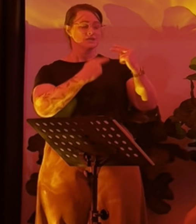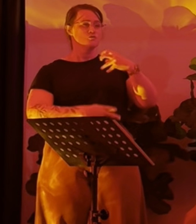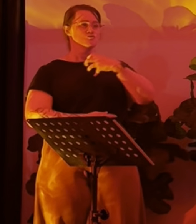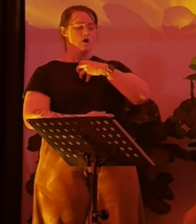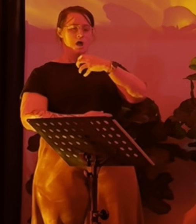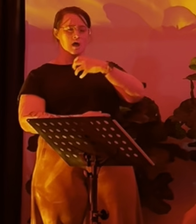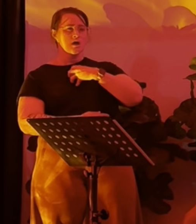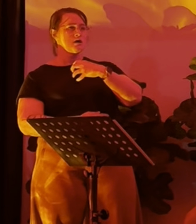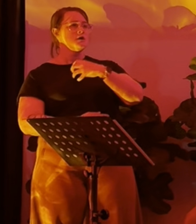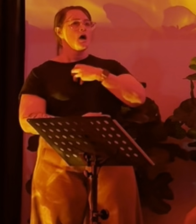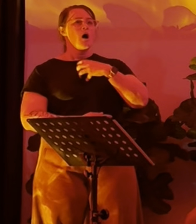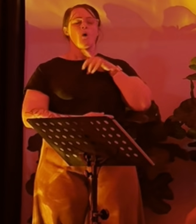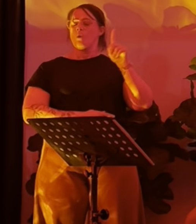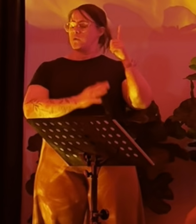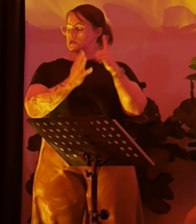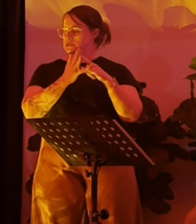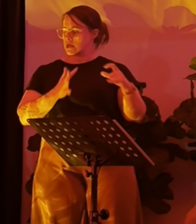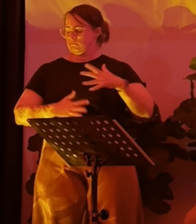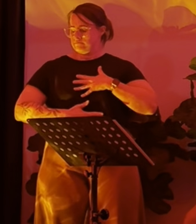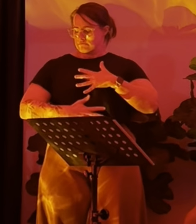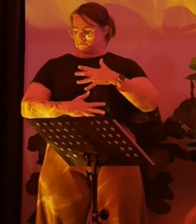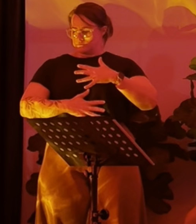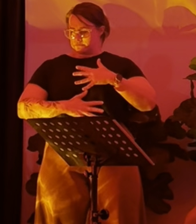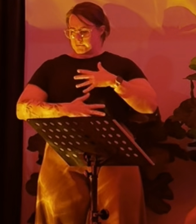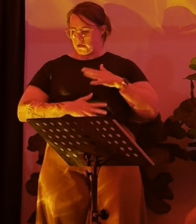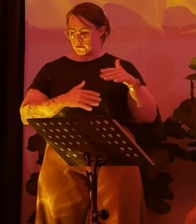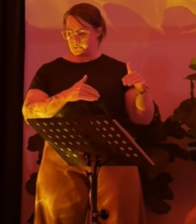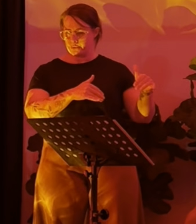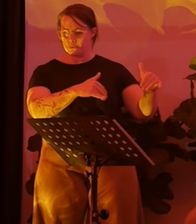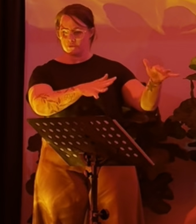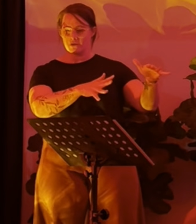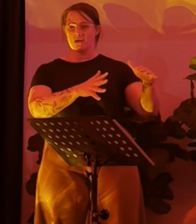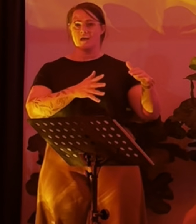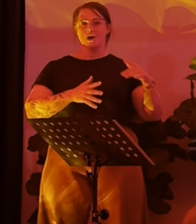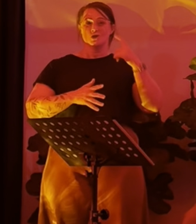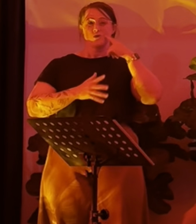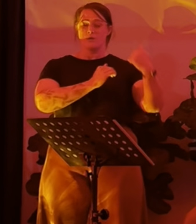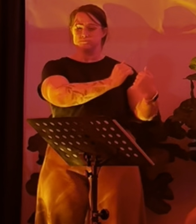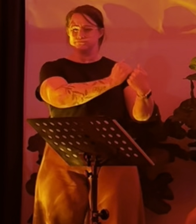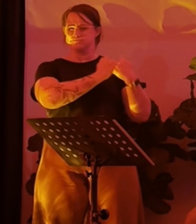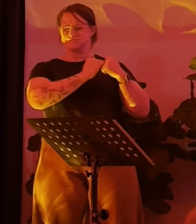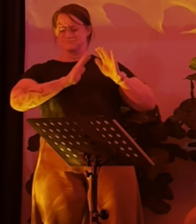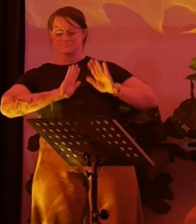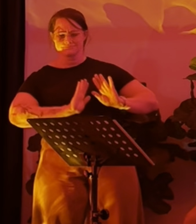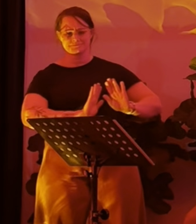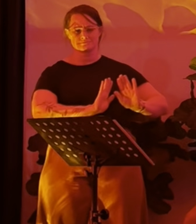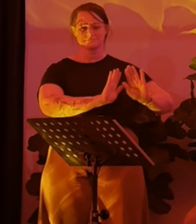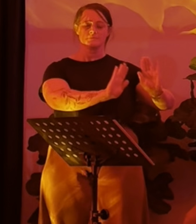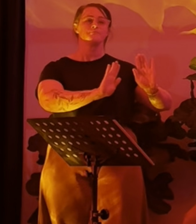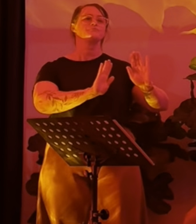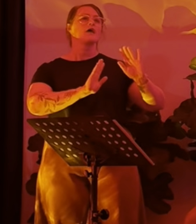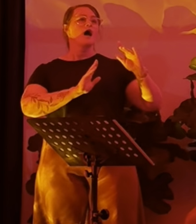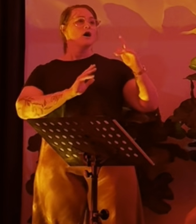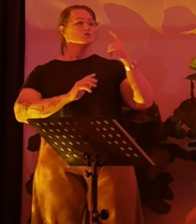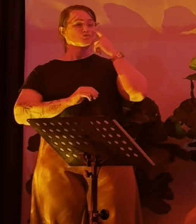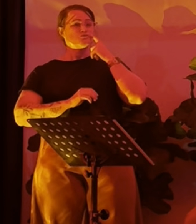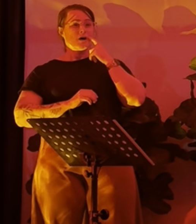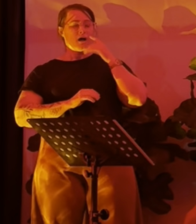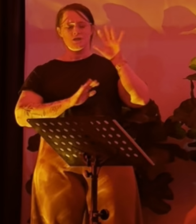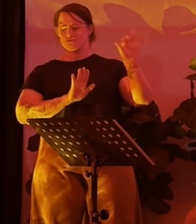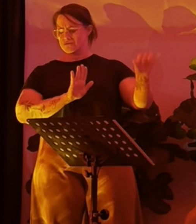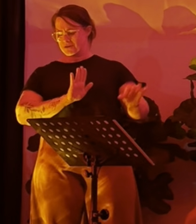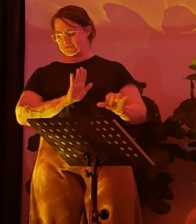in my face. I need a second to breathe. Can you just give me some space? You're trying to hold me together. I'm trying to push you away. And still I'm trying to convince